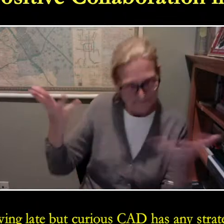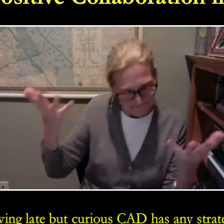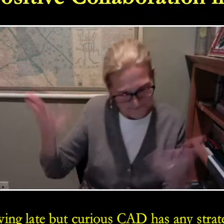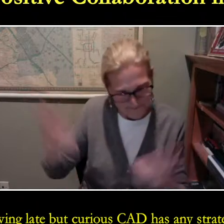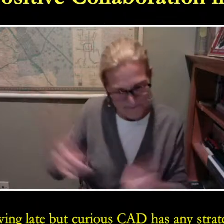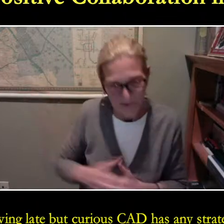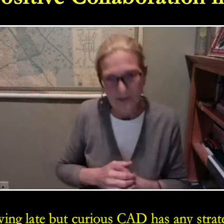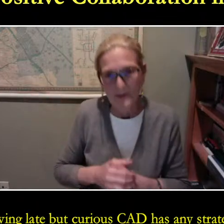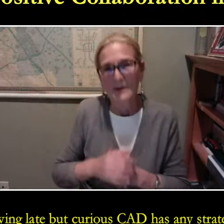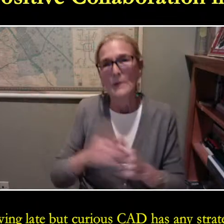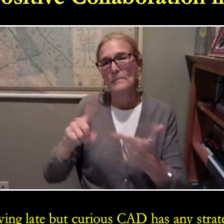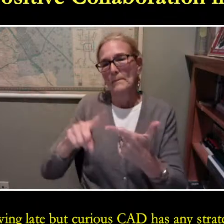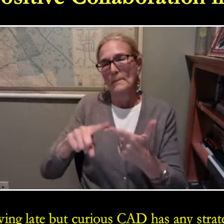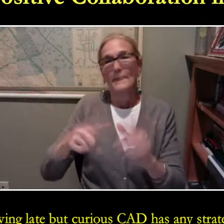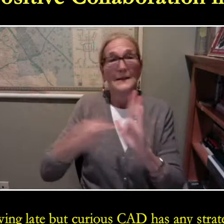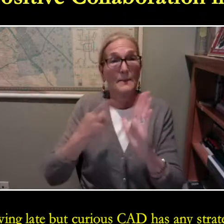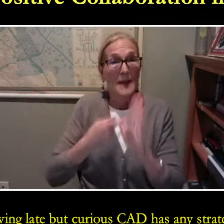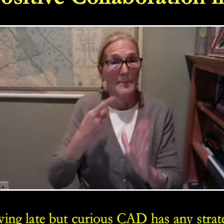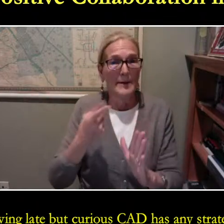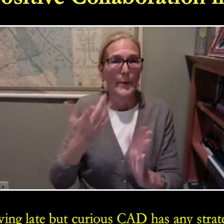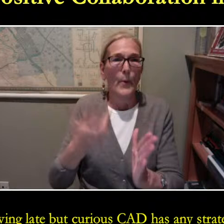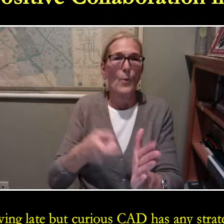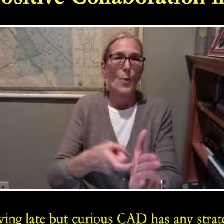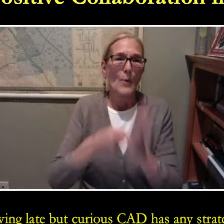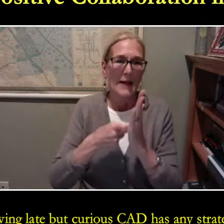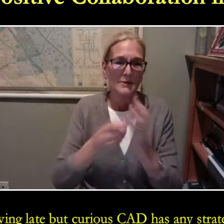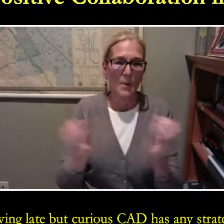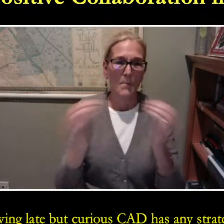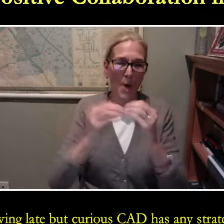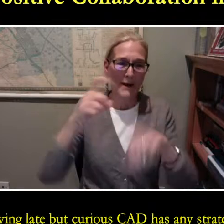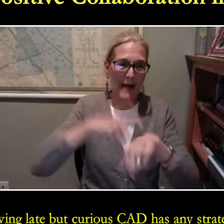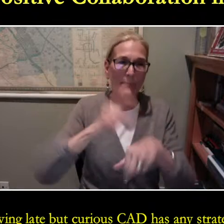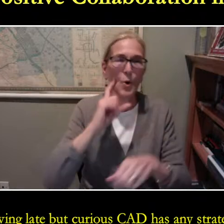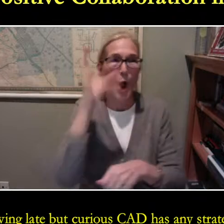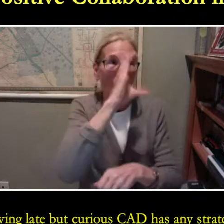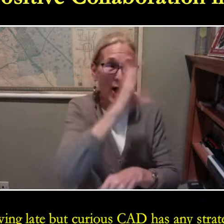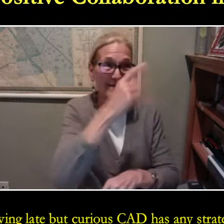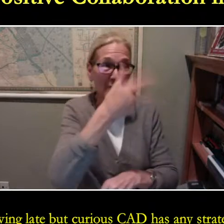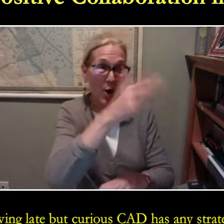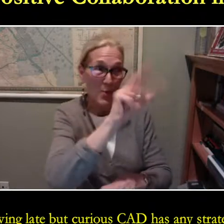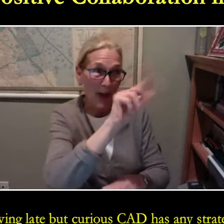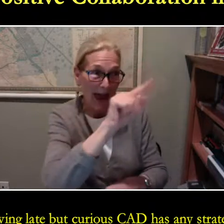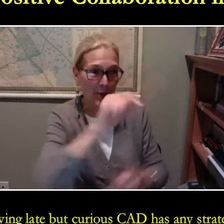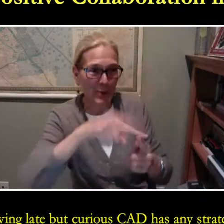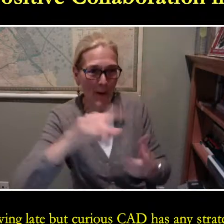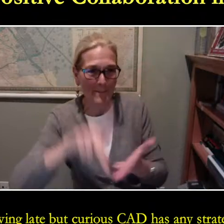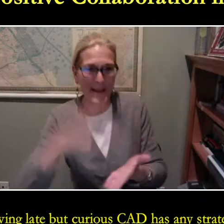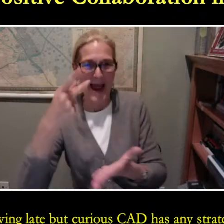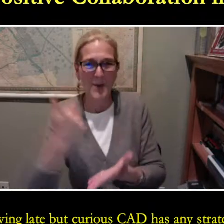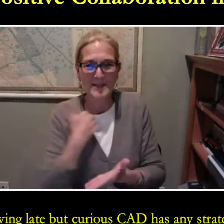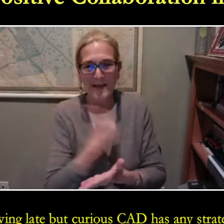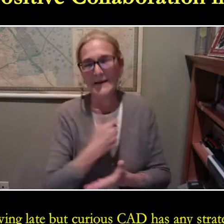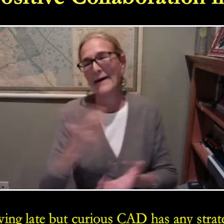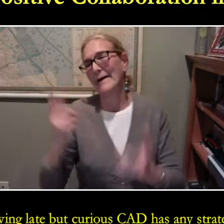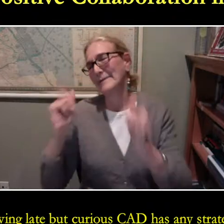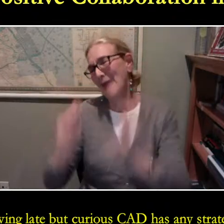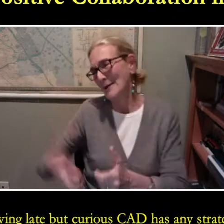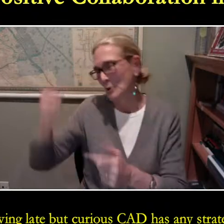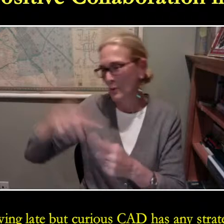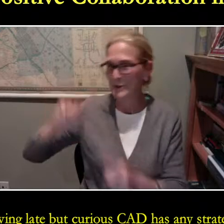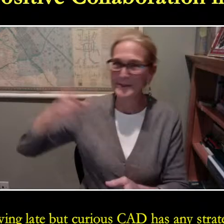I mean, I wish if we could get some funding, I think we could combat financial power and influence more,